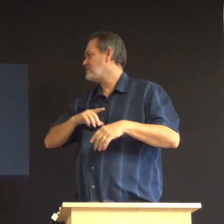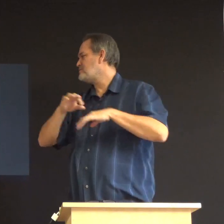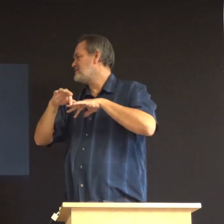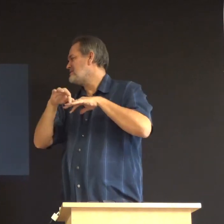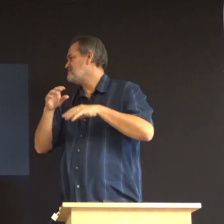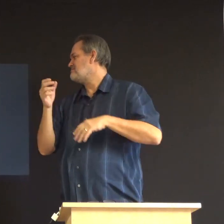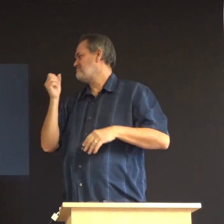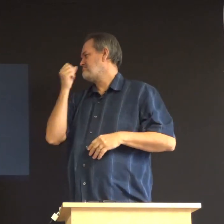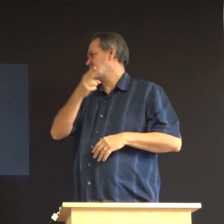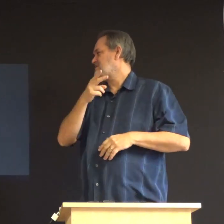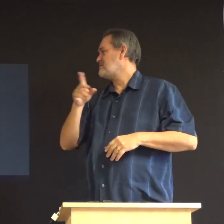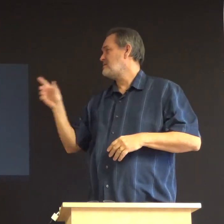Rings.